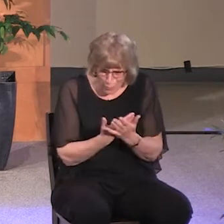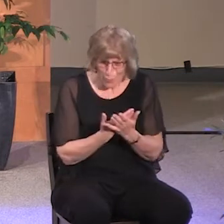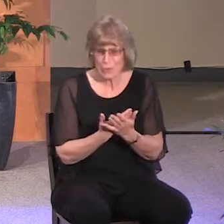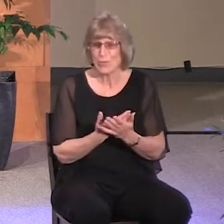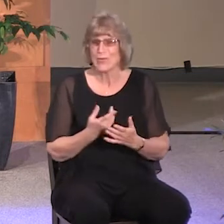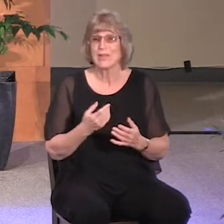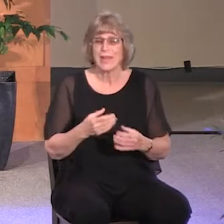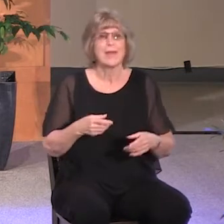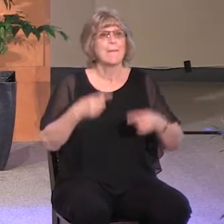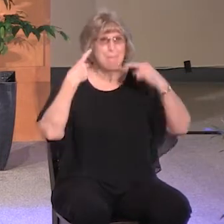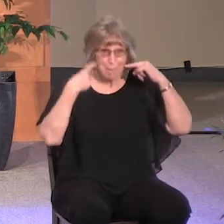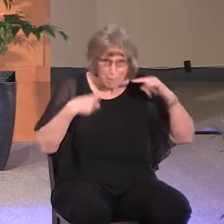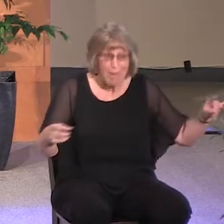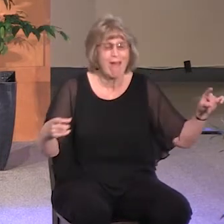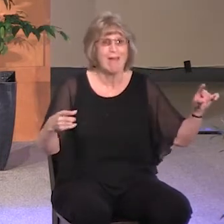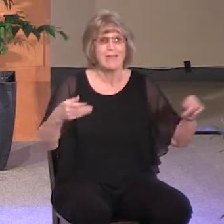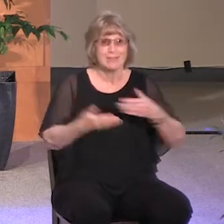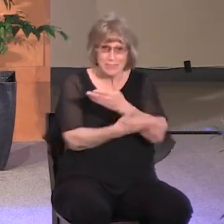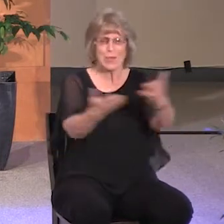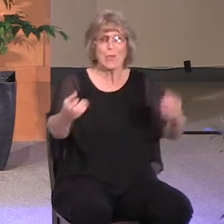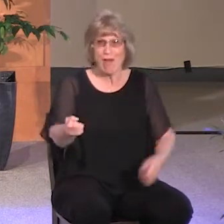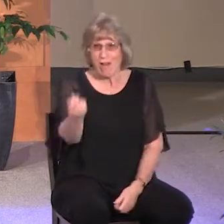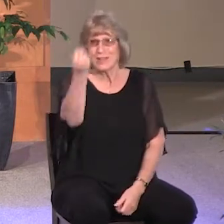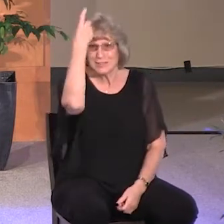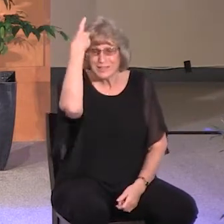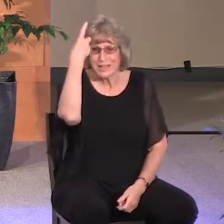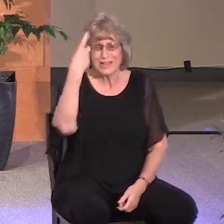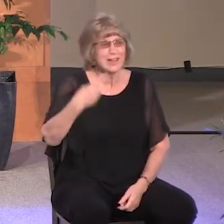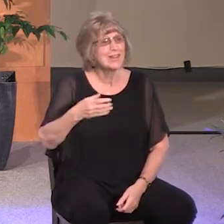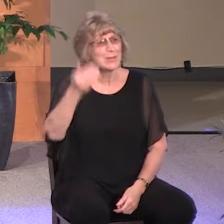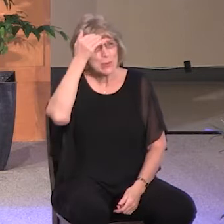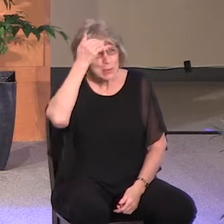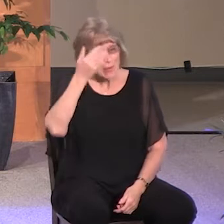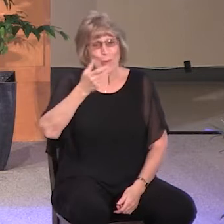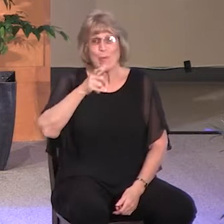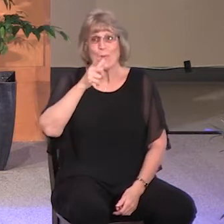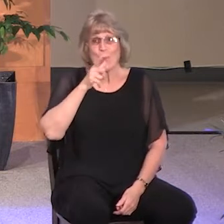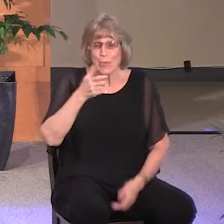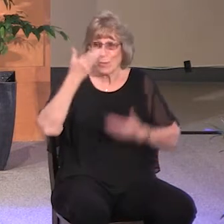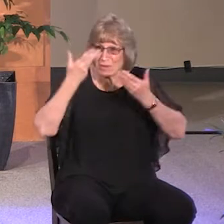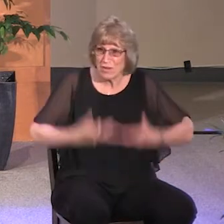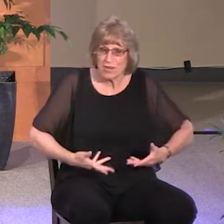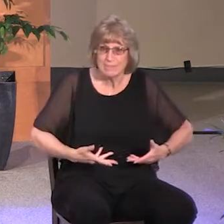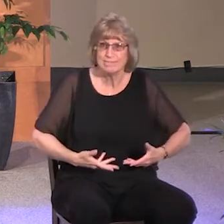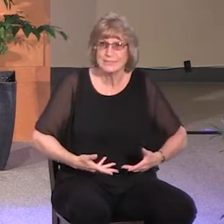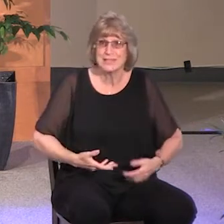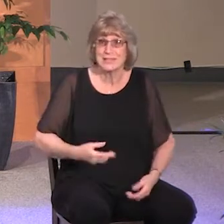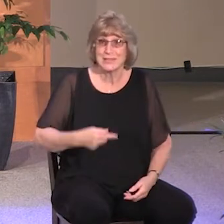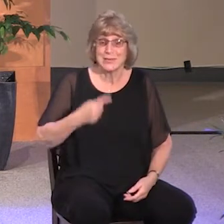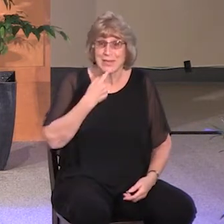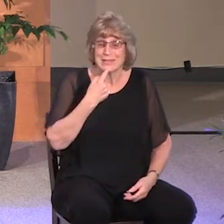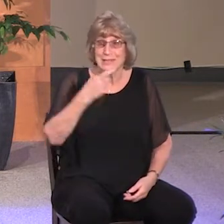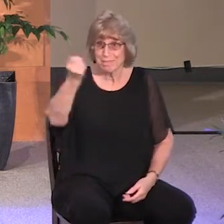they will finally get it. They will finally know who we are. And when I say get it, we really